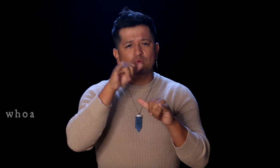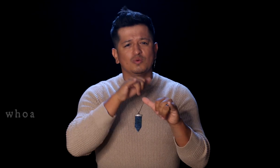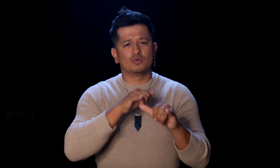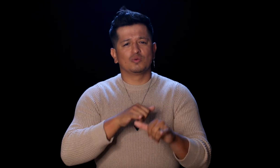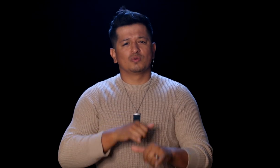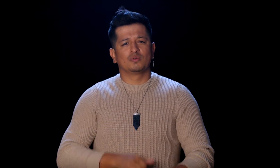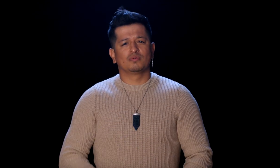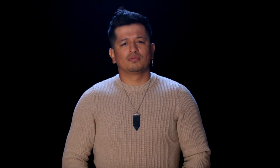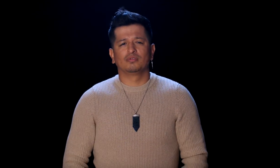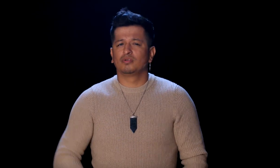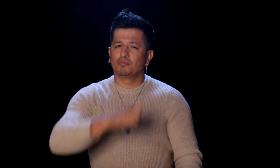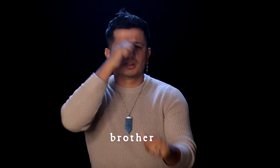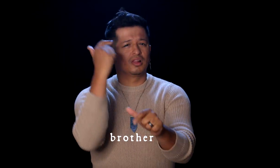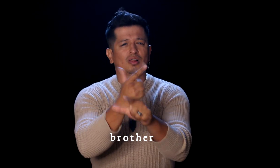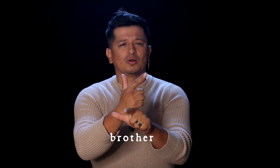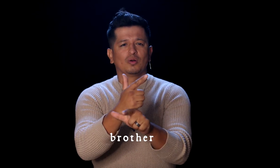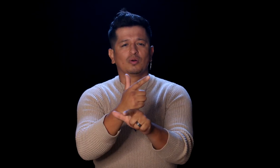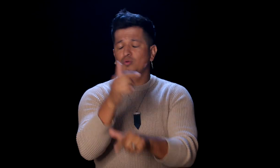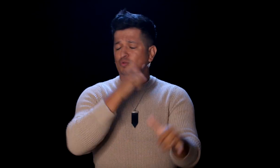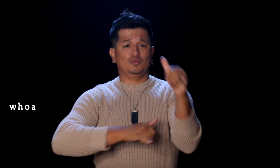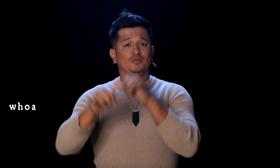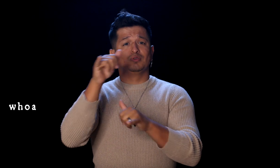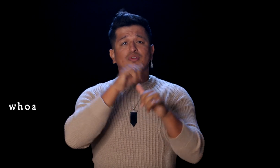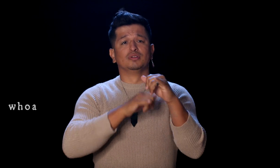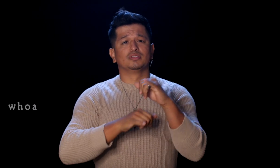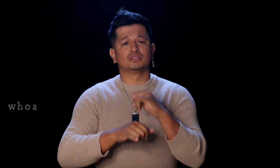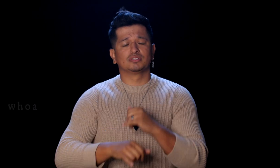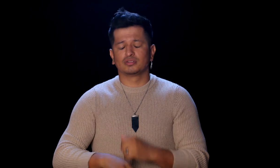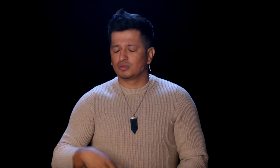Oh, brother, Oh,